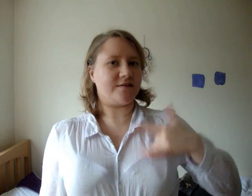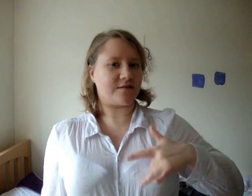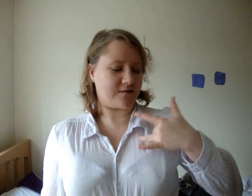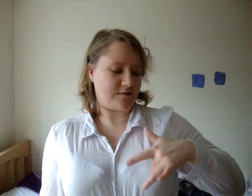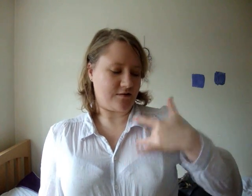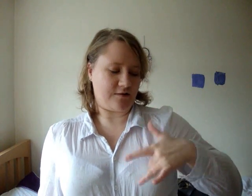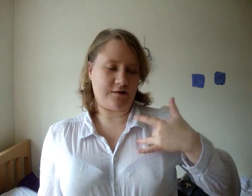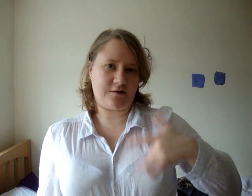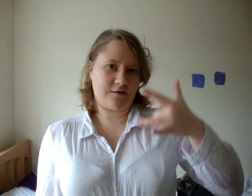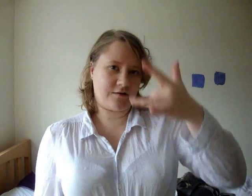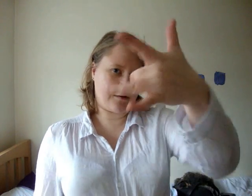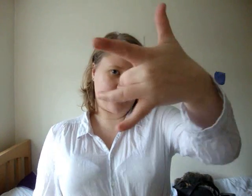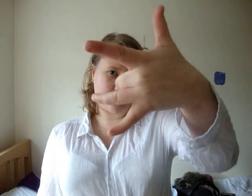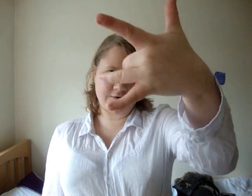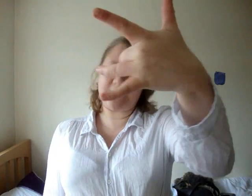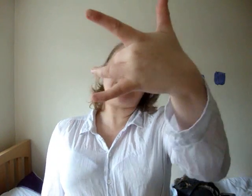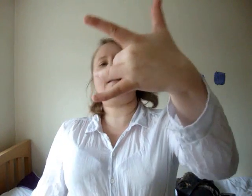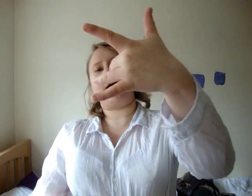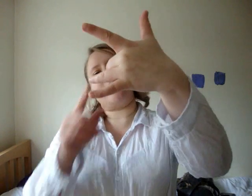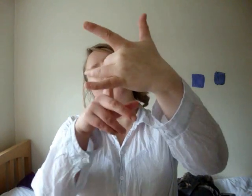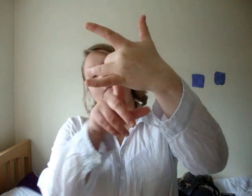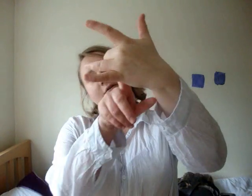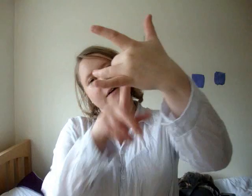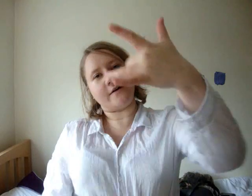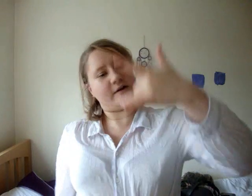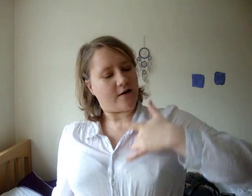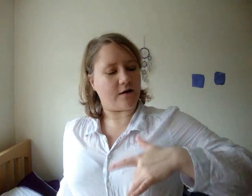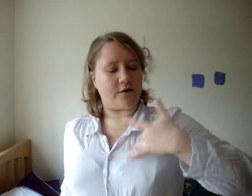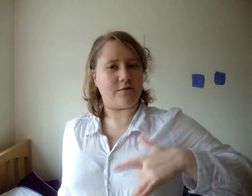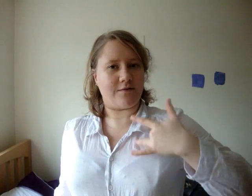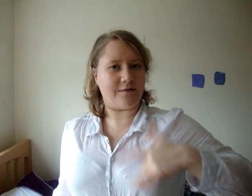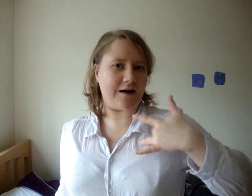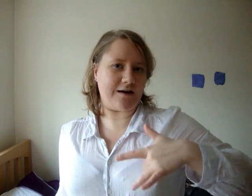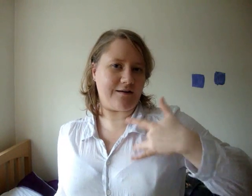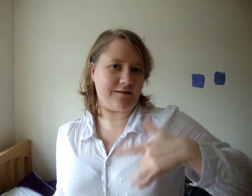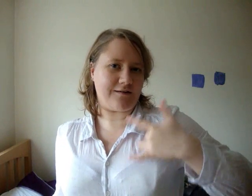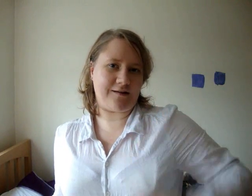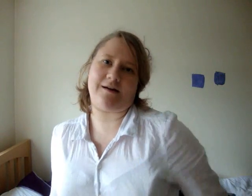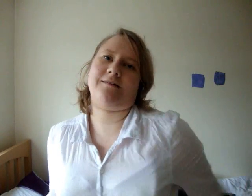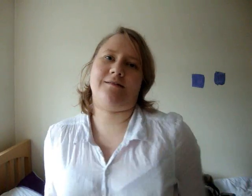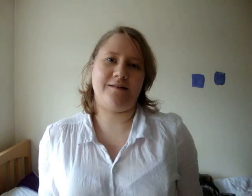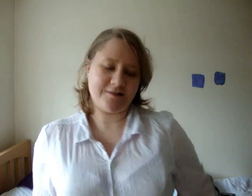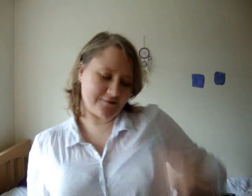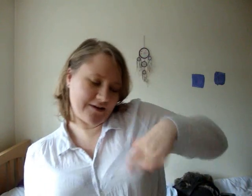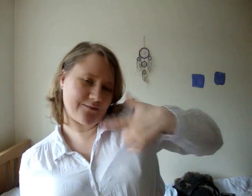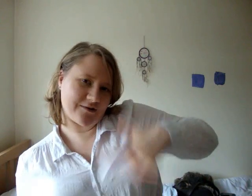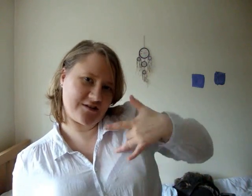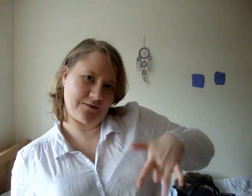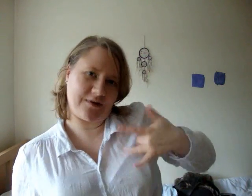address, put your finger like that, middle finger in, and go like that. So that you're brushing something